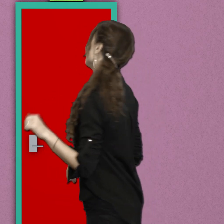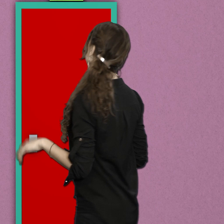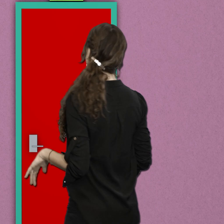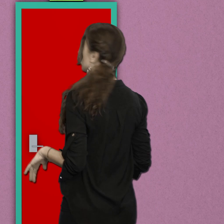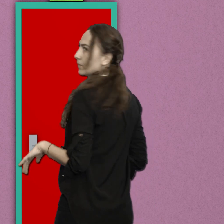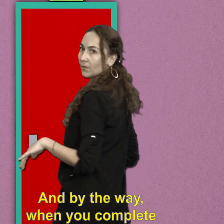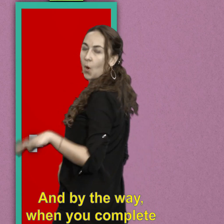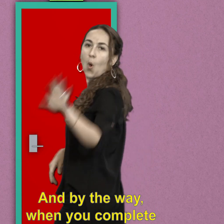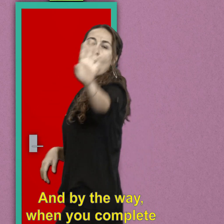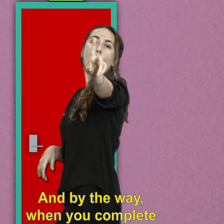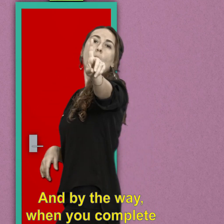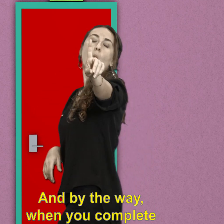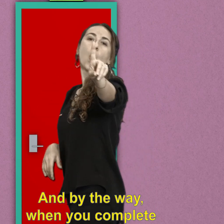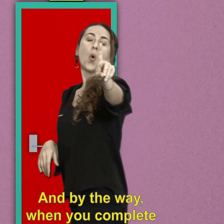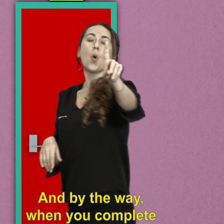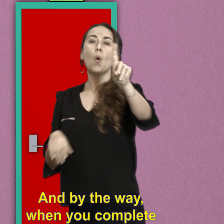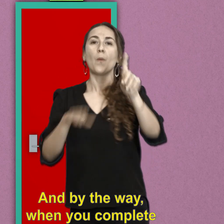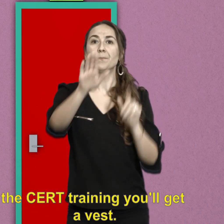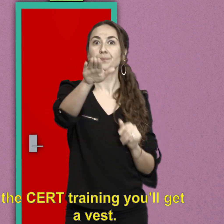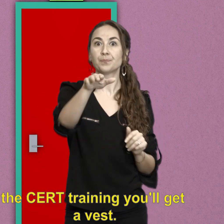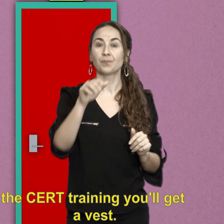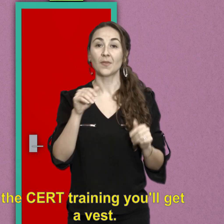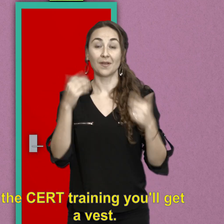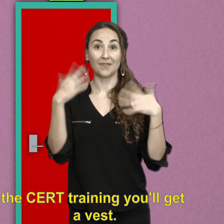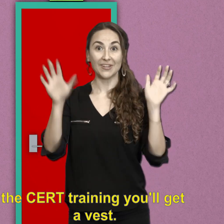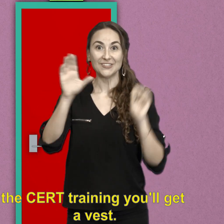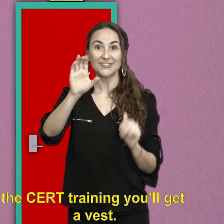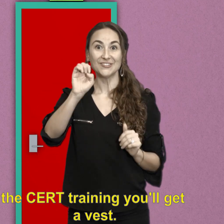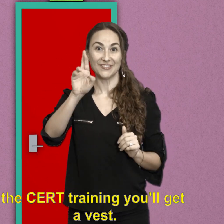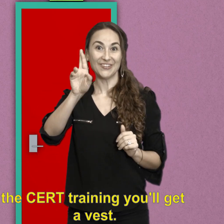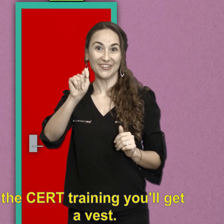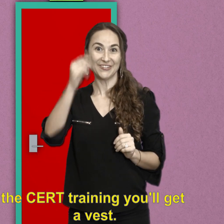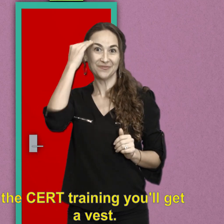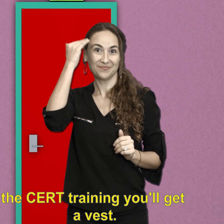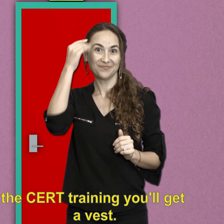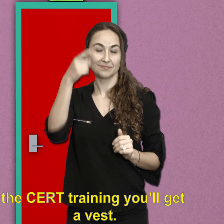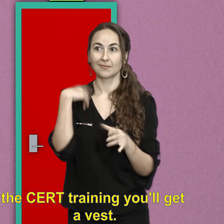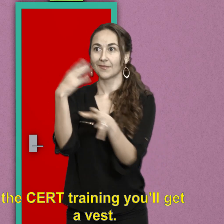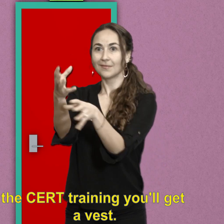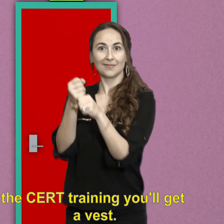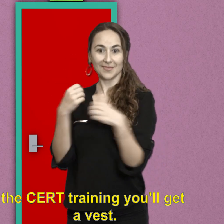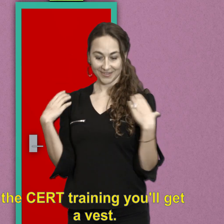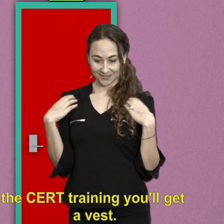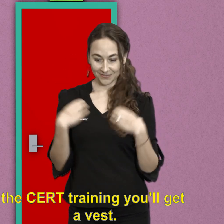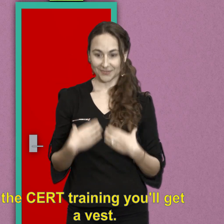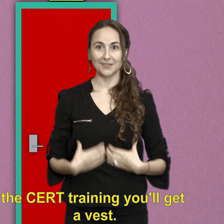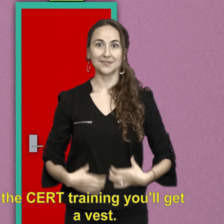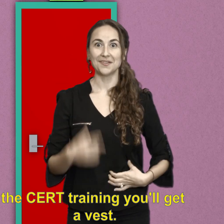And by the way, when you complete the CERT training, you'll get a vest. I bet